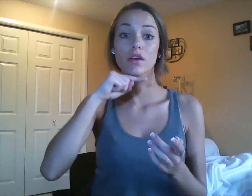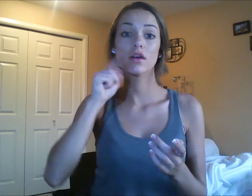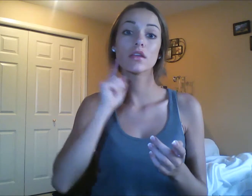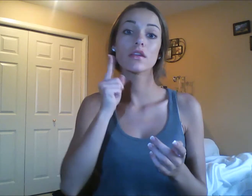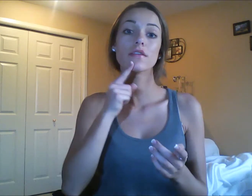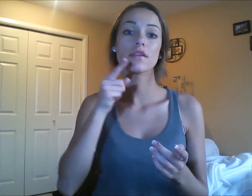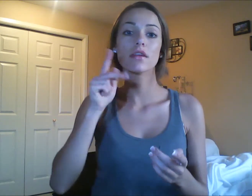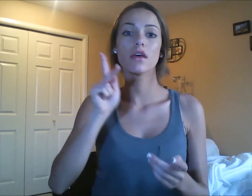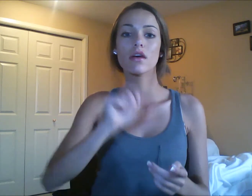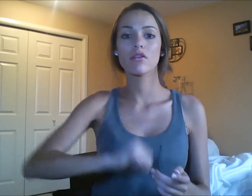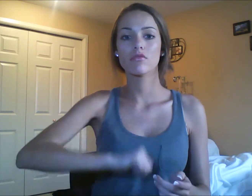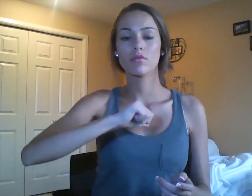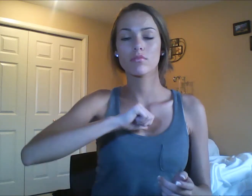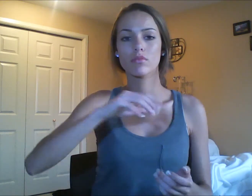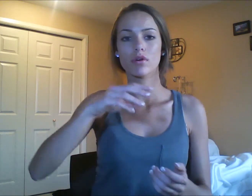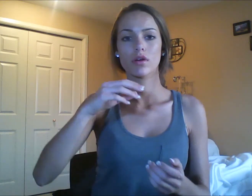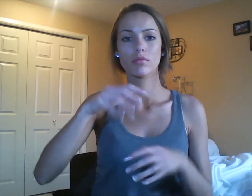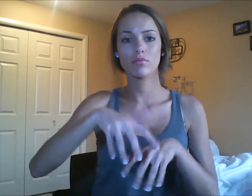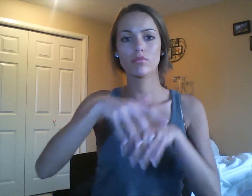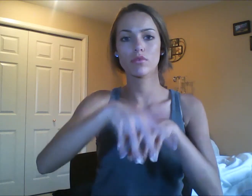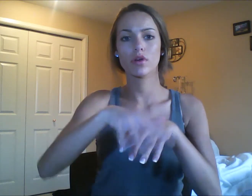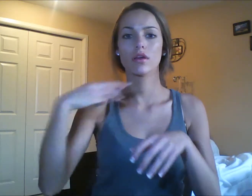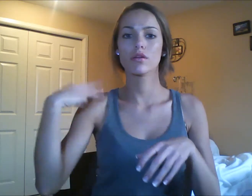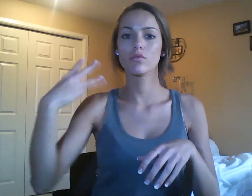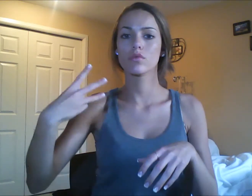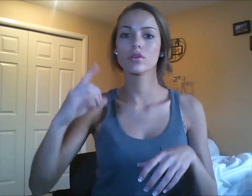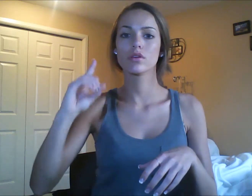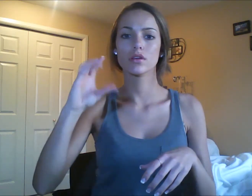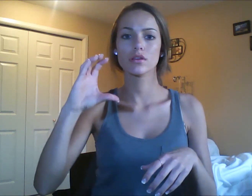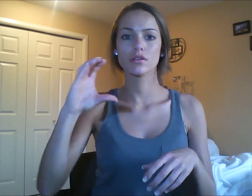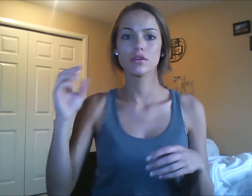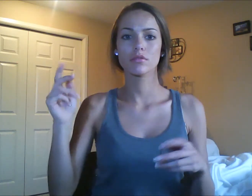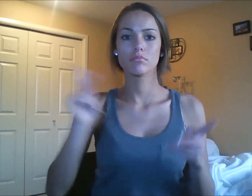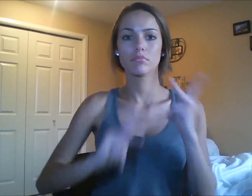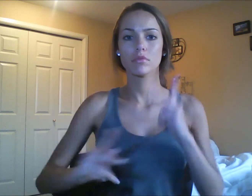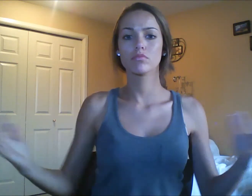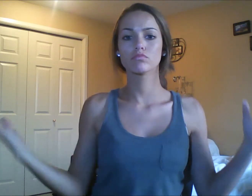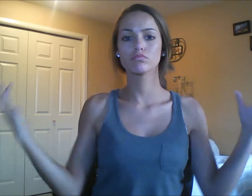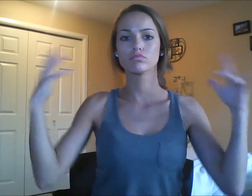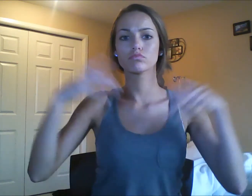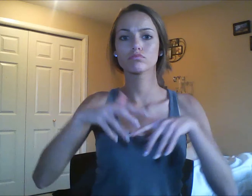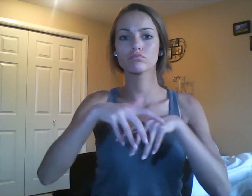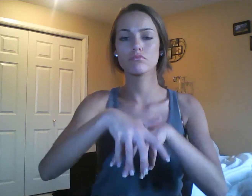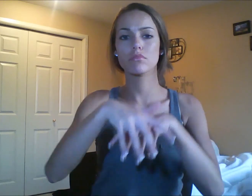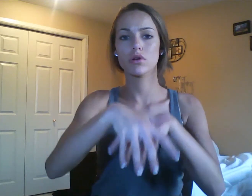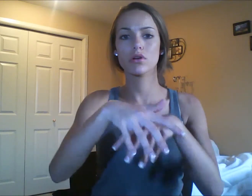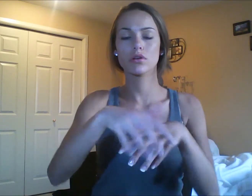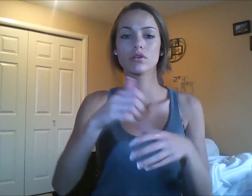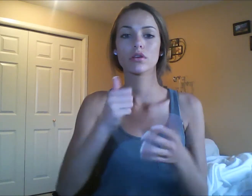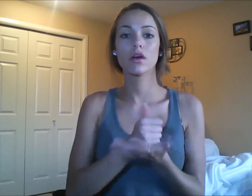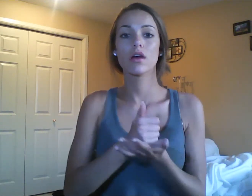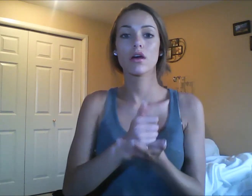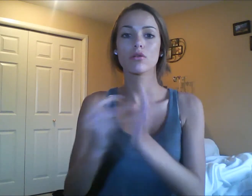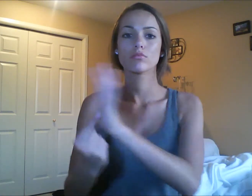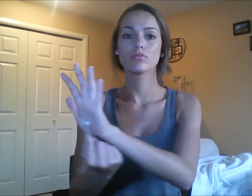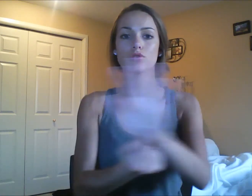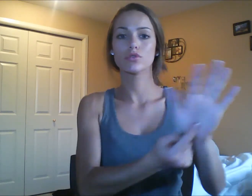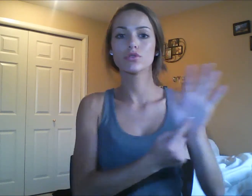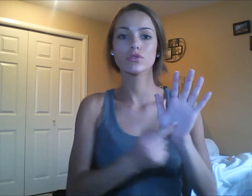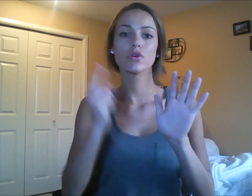D.C. People all came and gathered and marched to help spread deaf awareness and share the deaf culture with the community. It brought